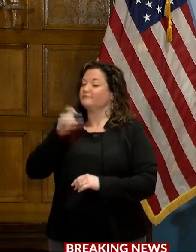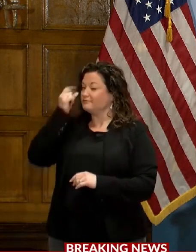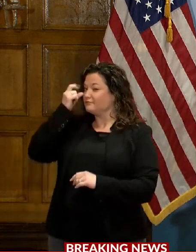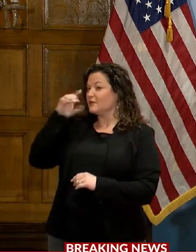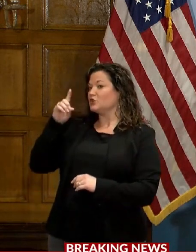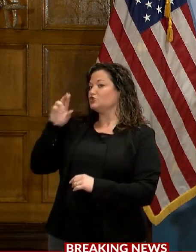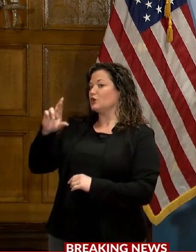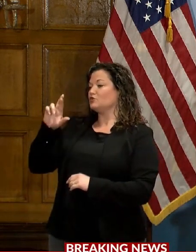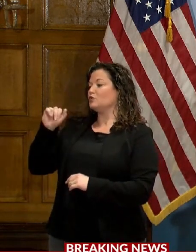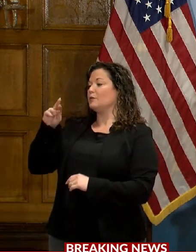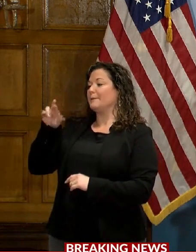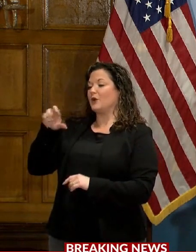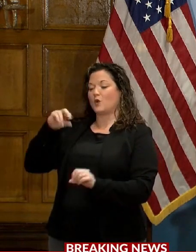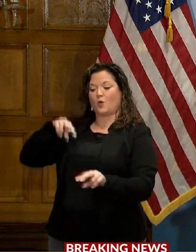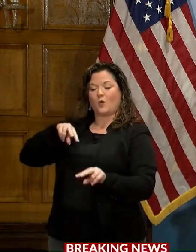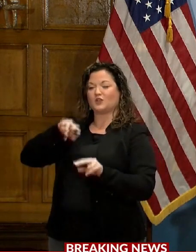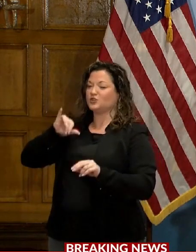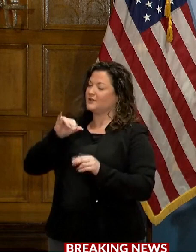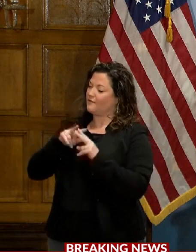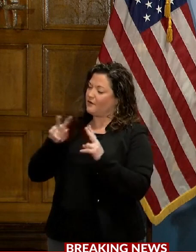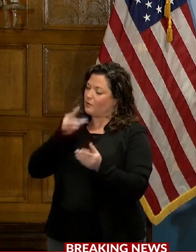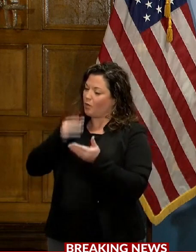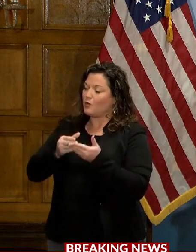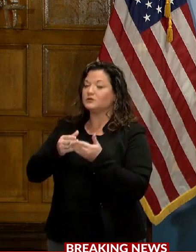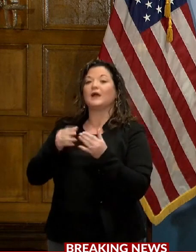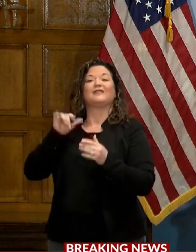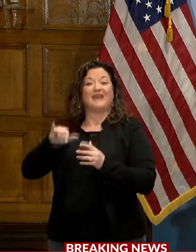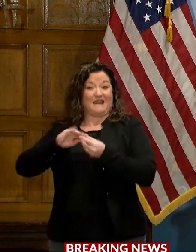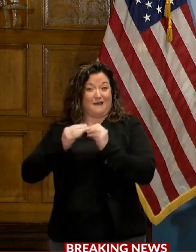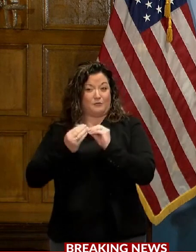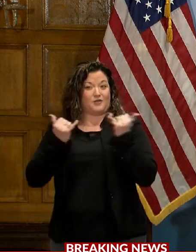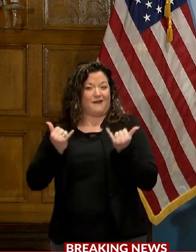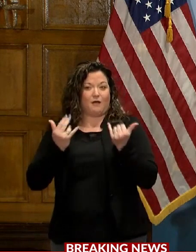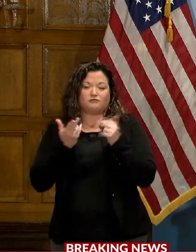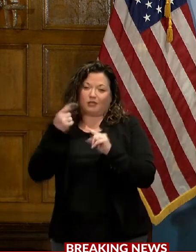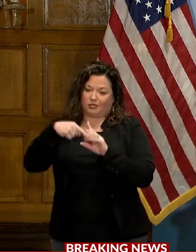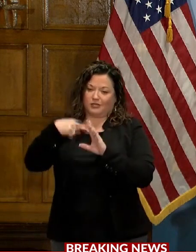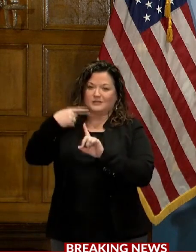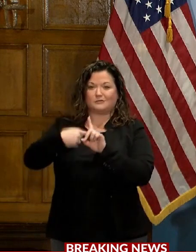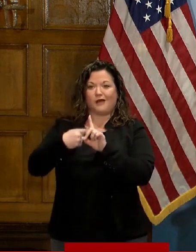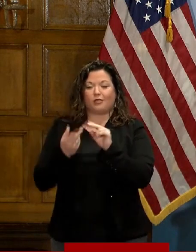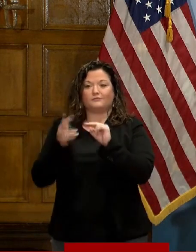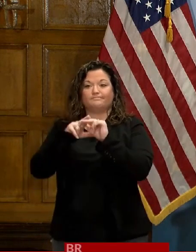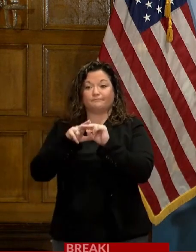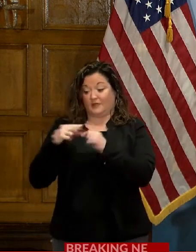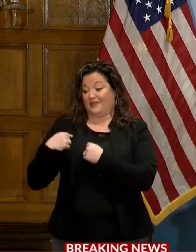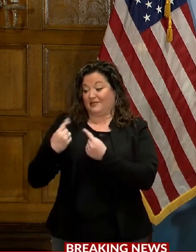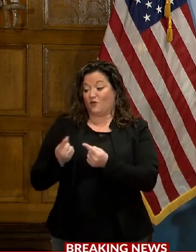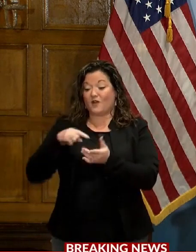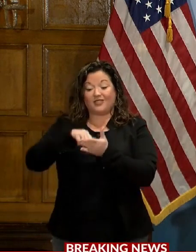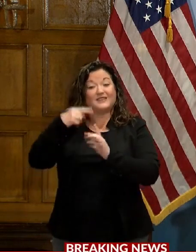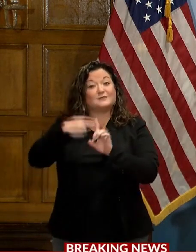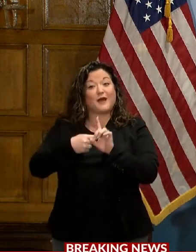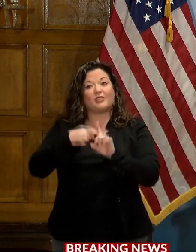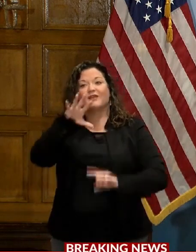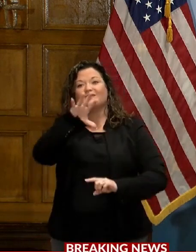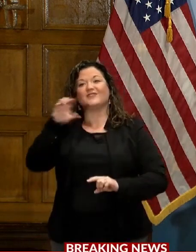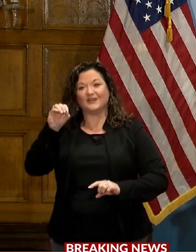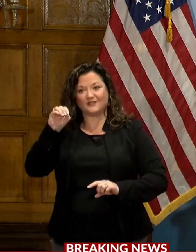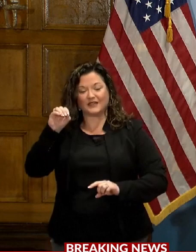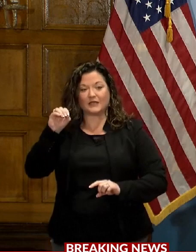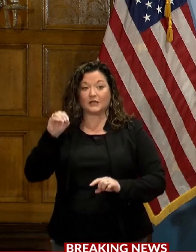very closely, have increased this month. We have 50 this month so far, as